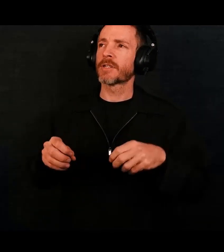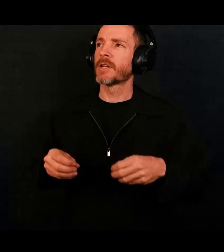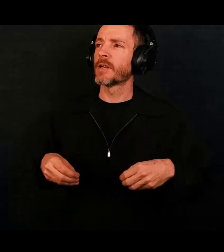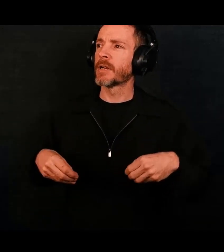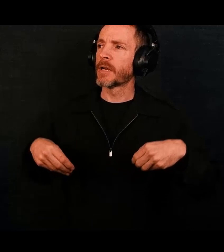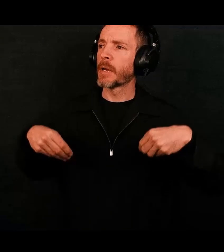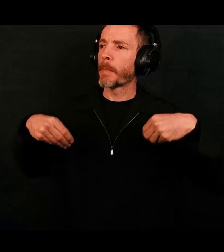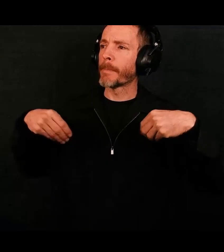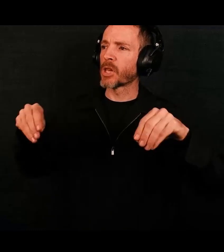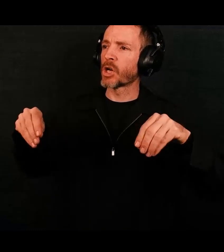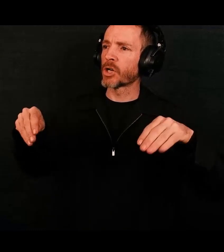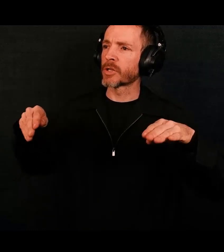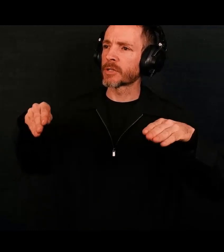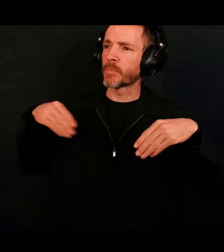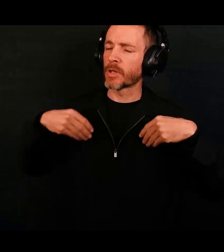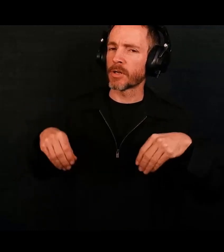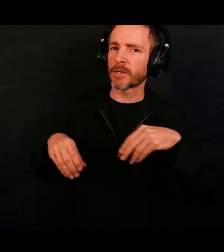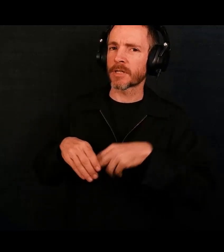belongs